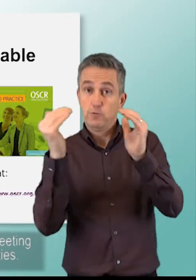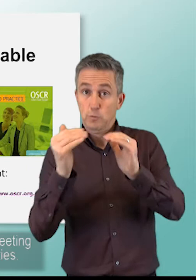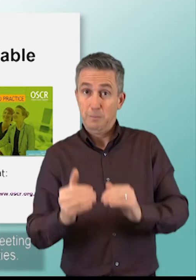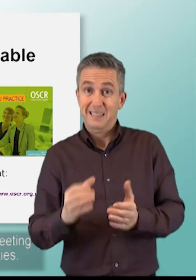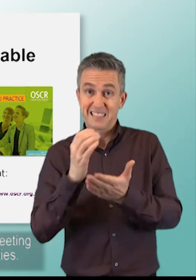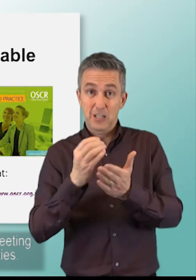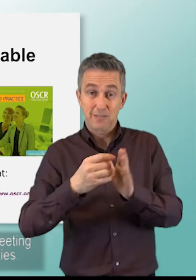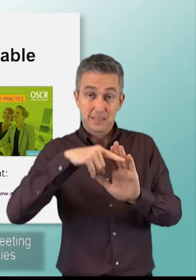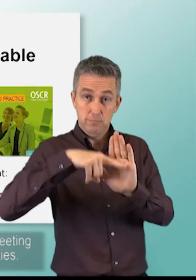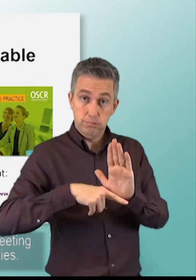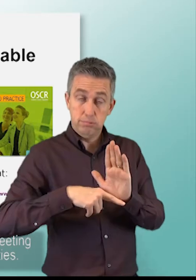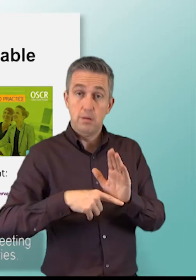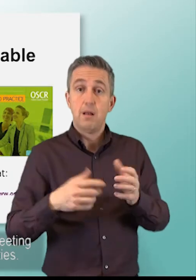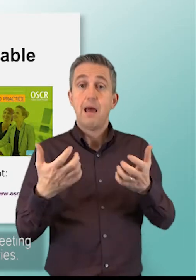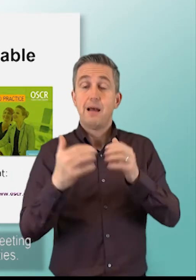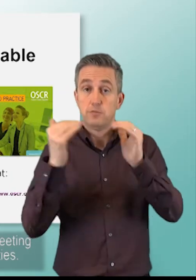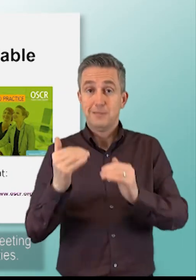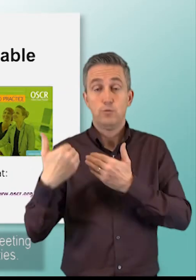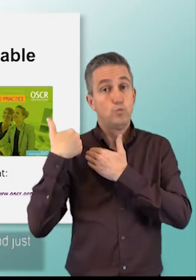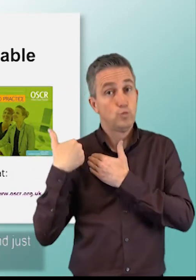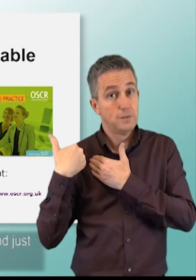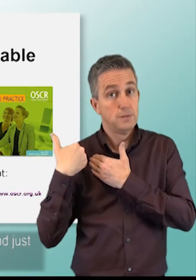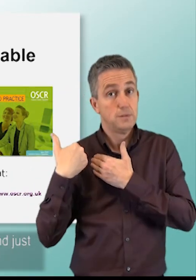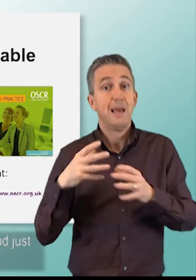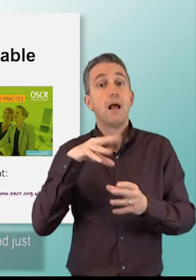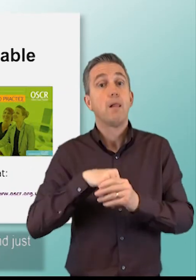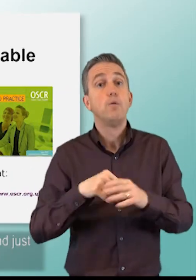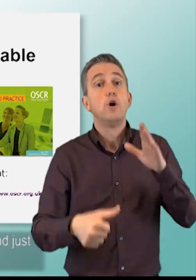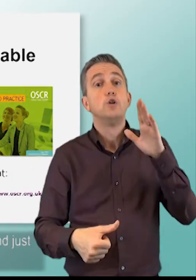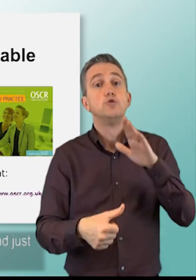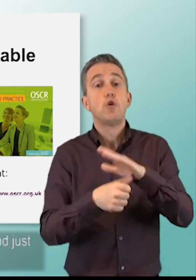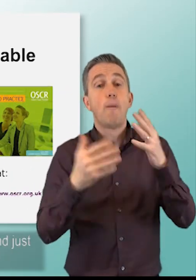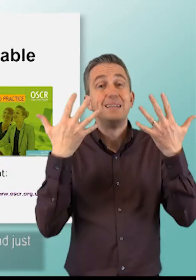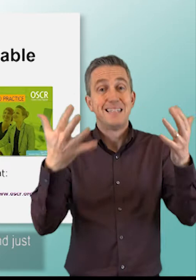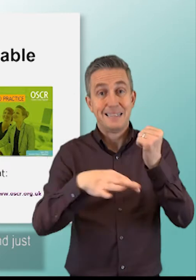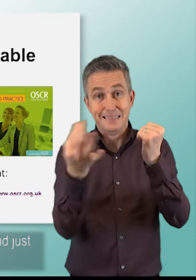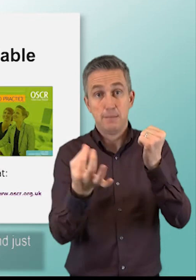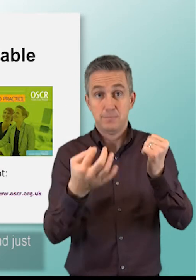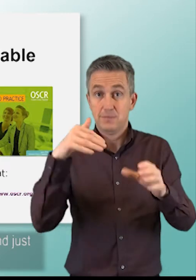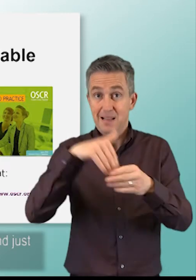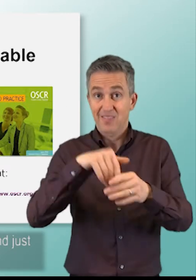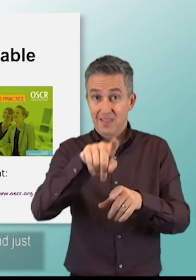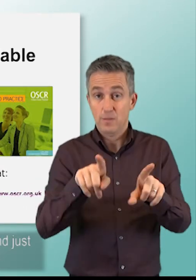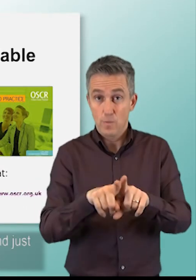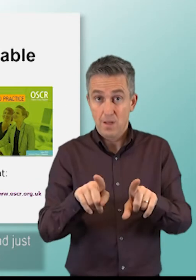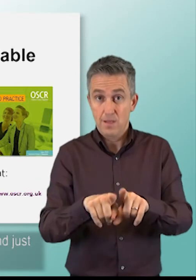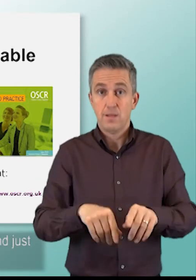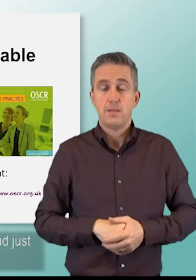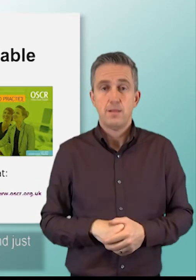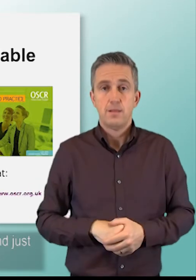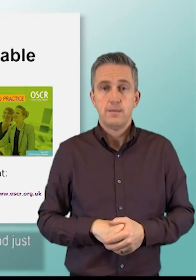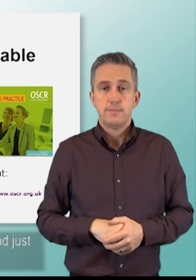charity test and a good reminder of trustee duties. My particular favourite bit of that is the top 10 tips. Kind of, you'll find that just inside the back cover.